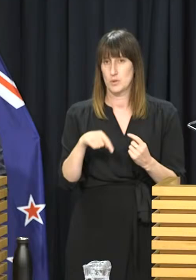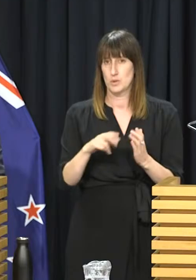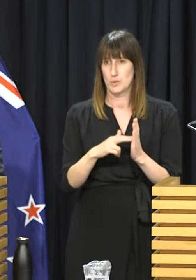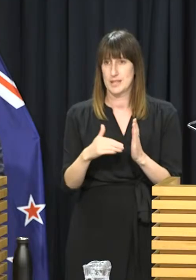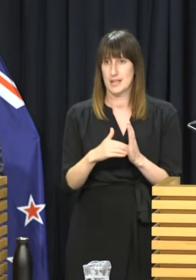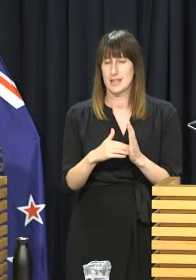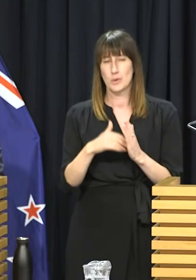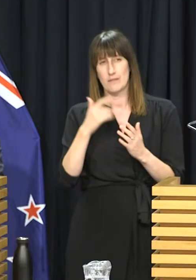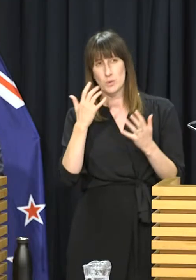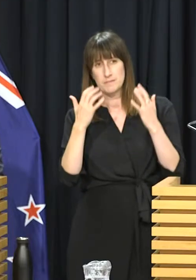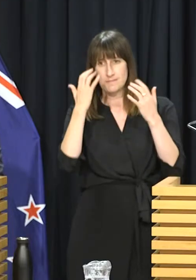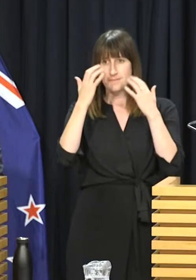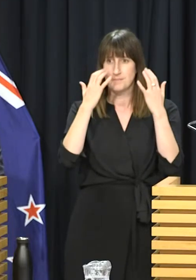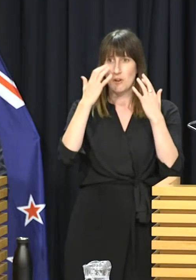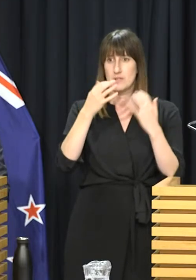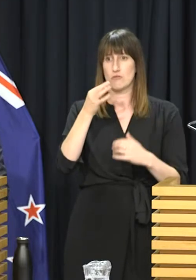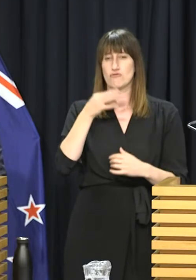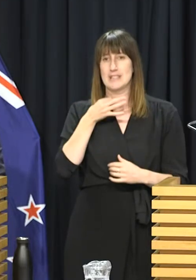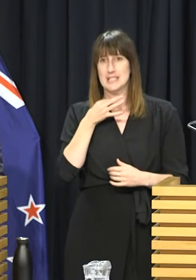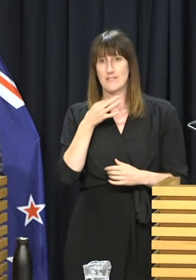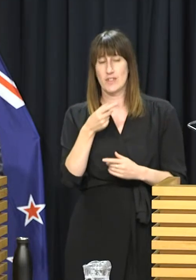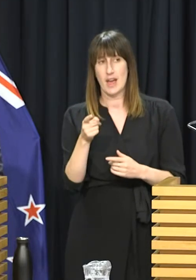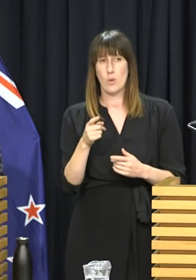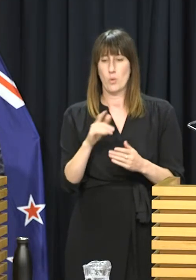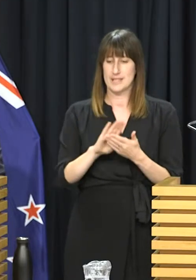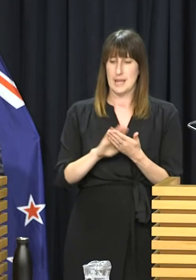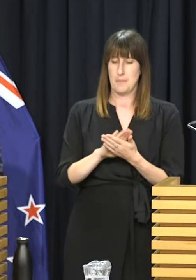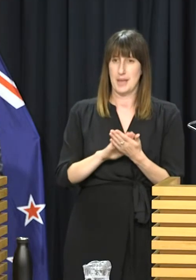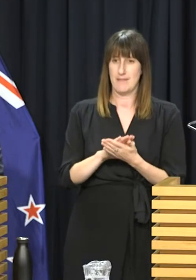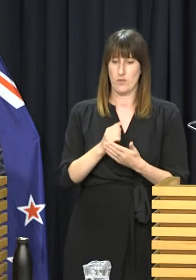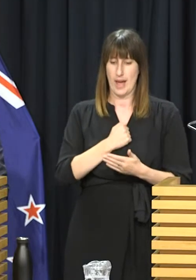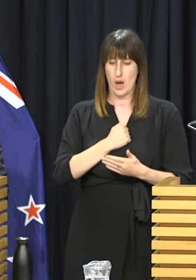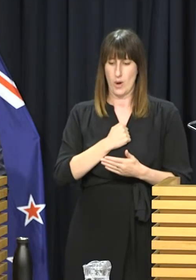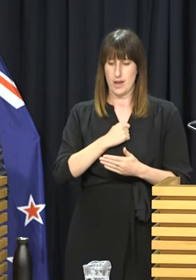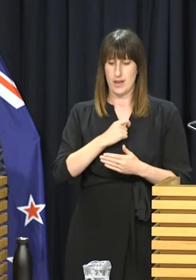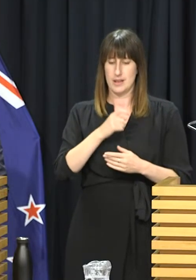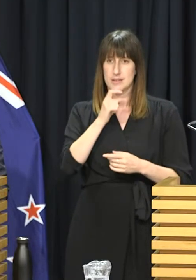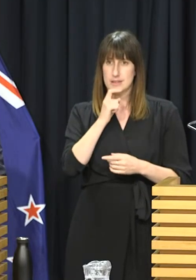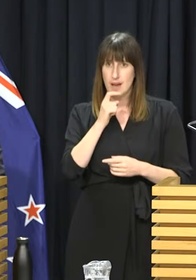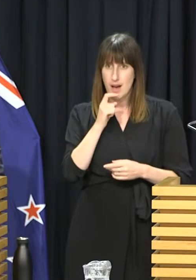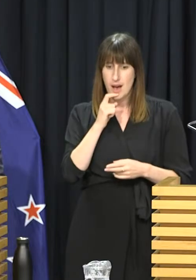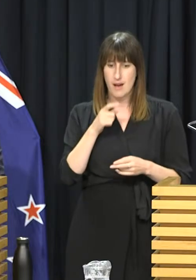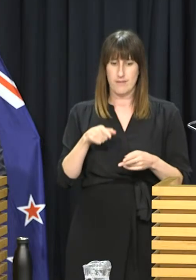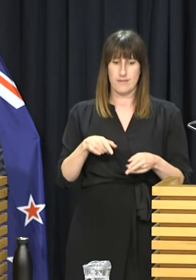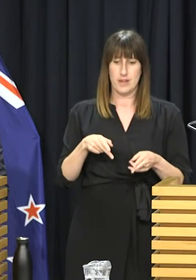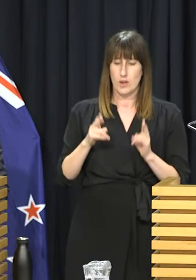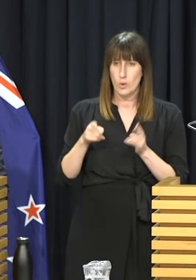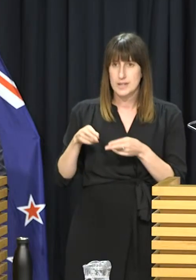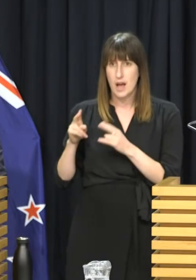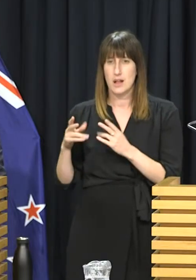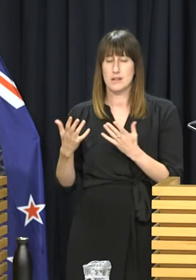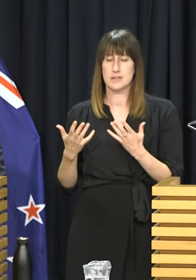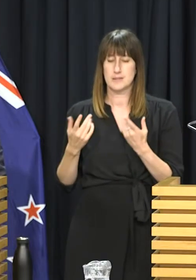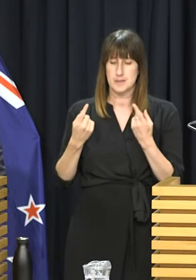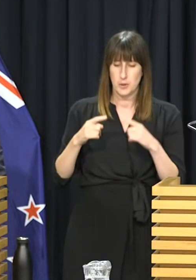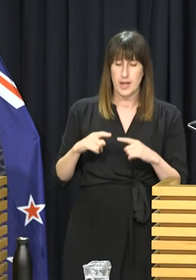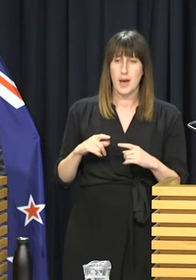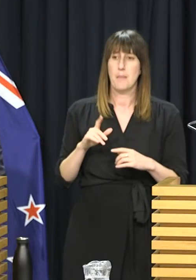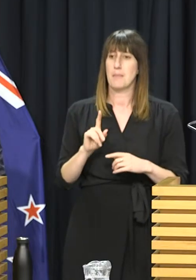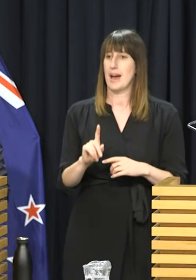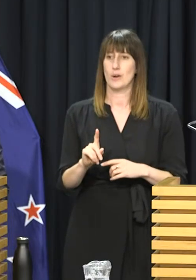profile of that, what that means for the workforce, and so on. And so we're working through that at the moment, but I would not at this